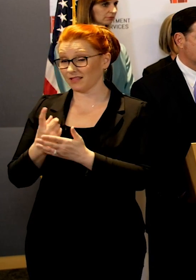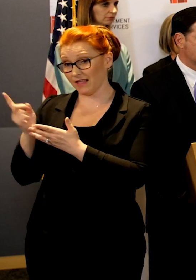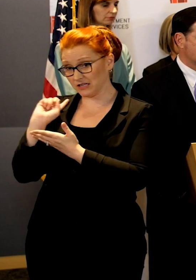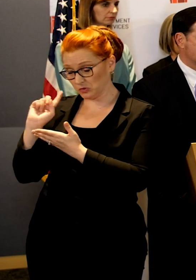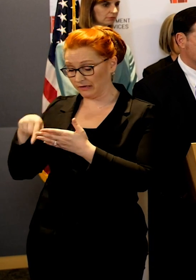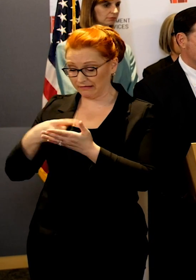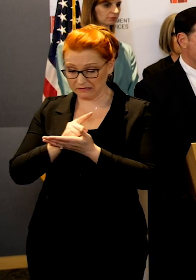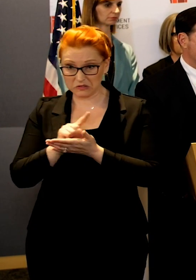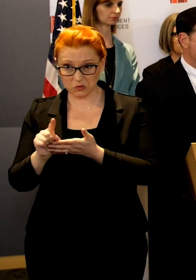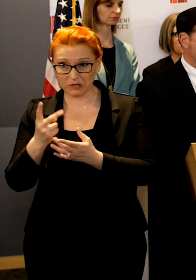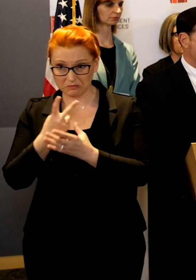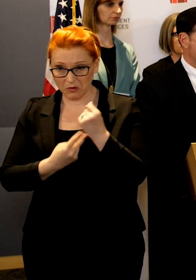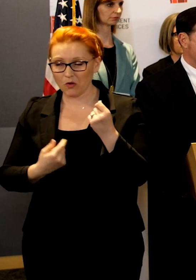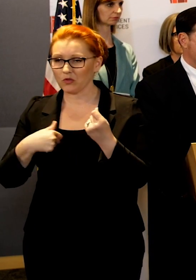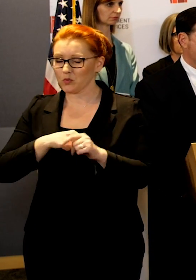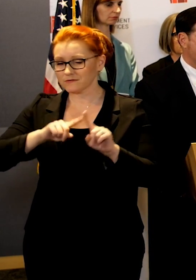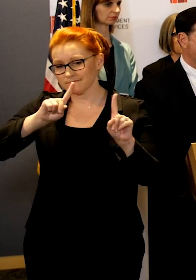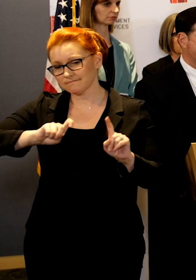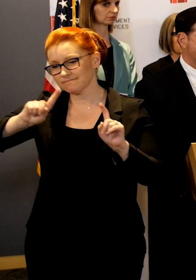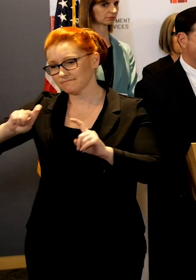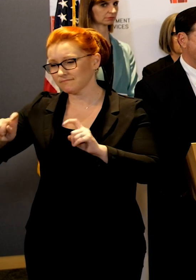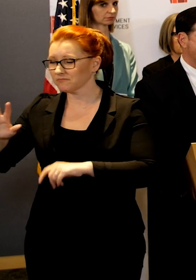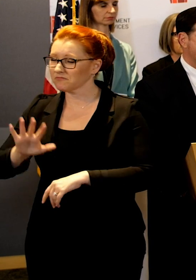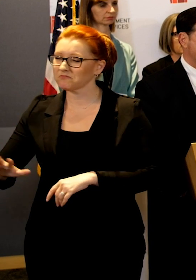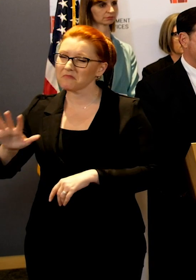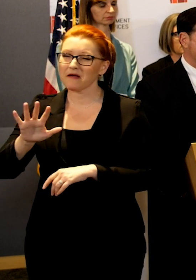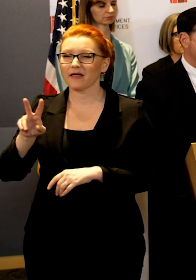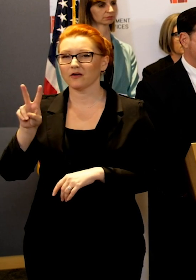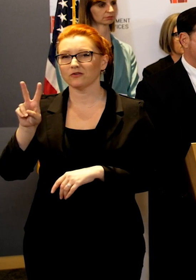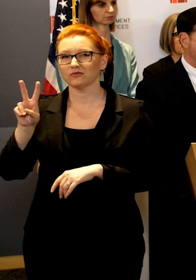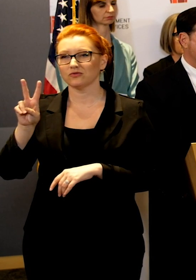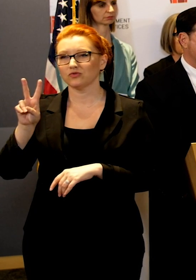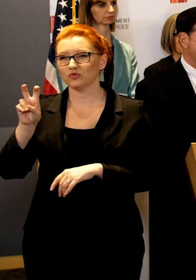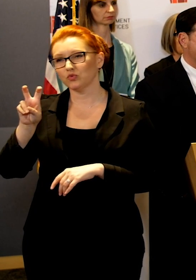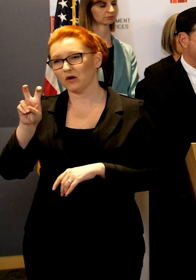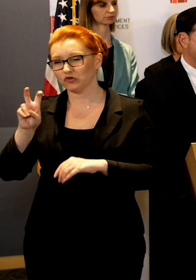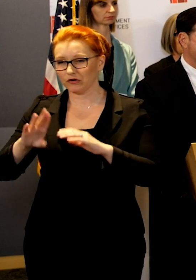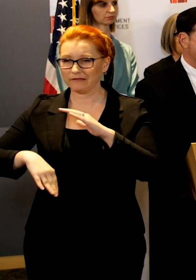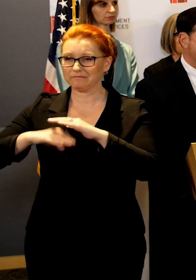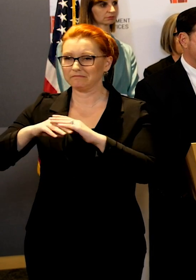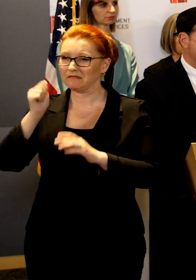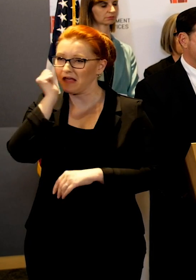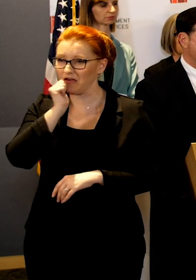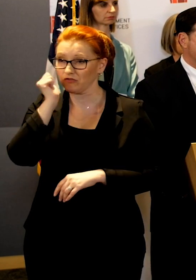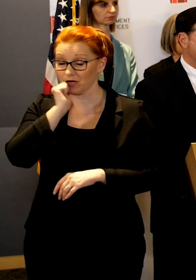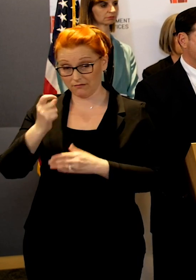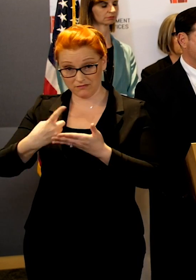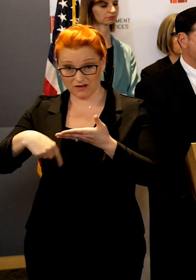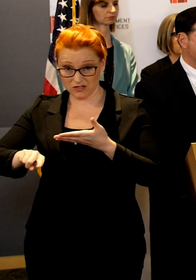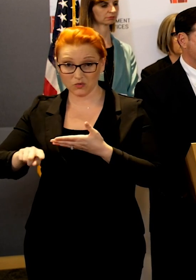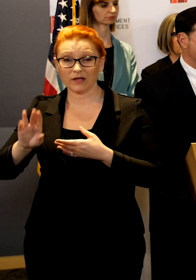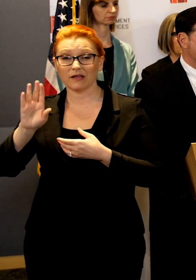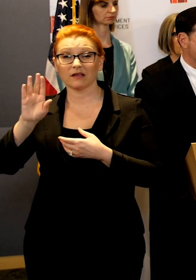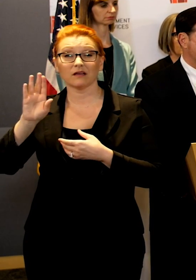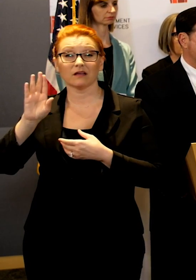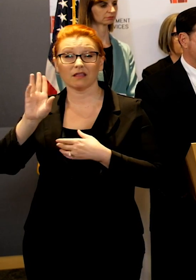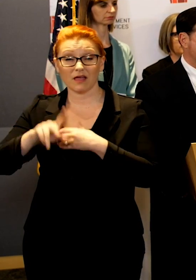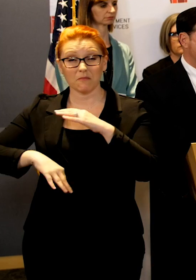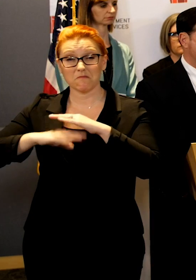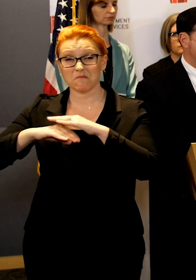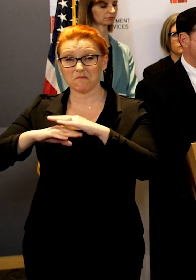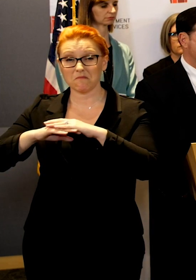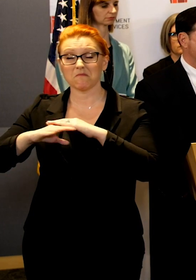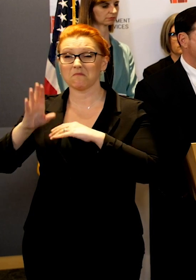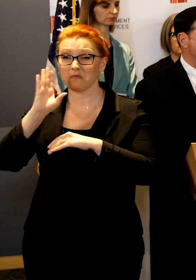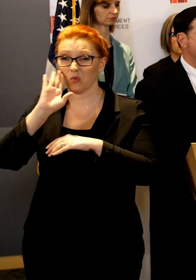been testing at the level of about 200 capacity per day. Next week by the end of next